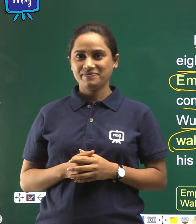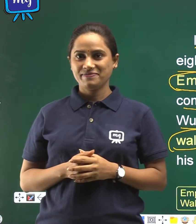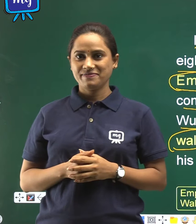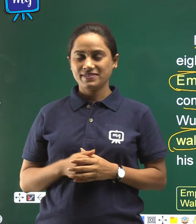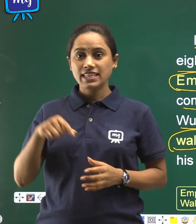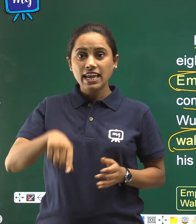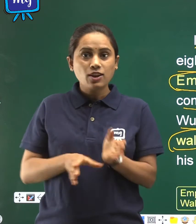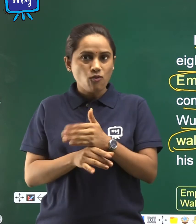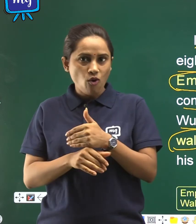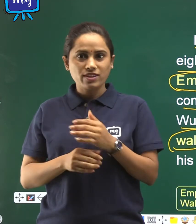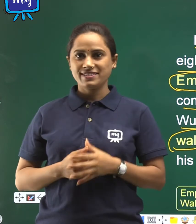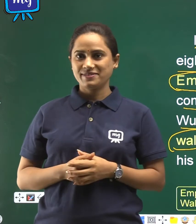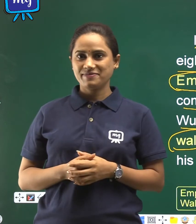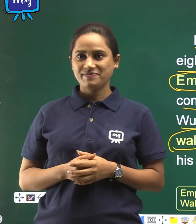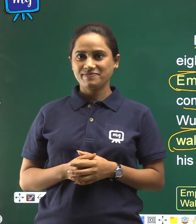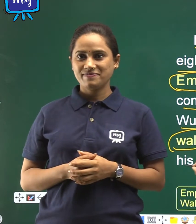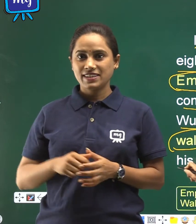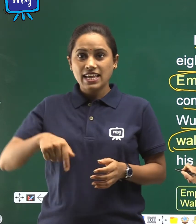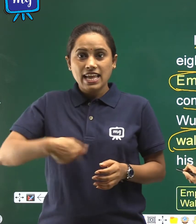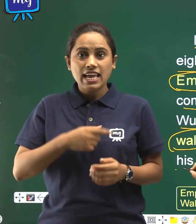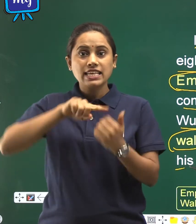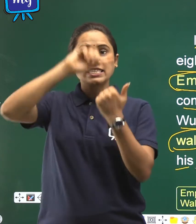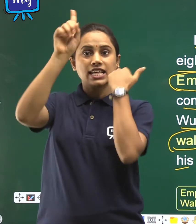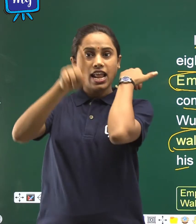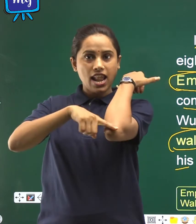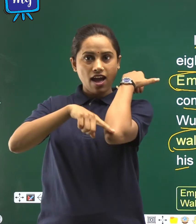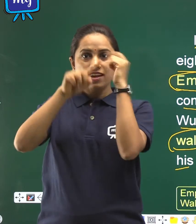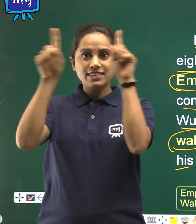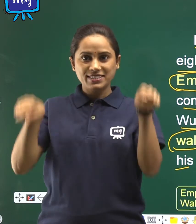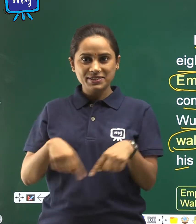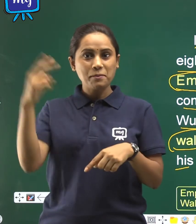It was his last painting.